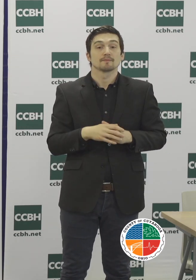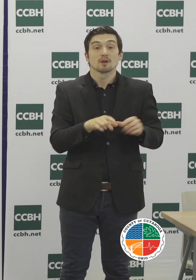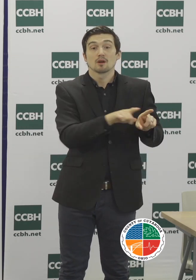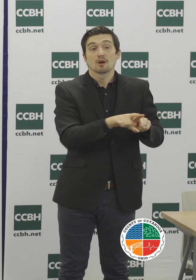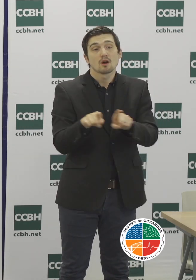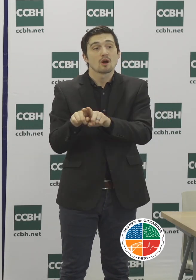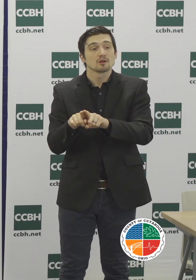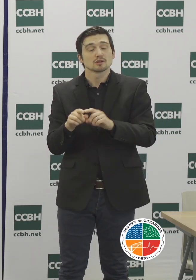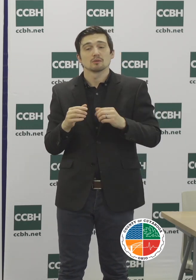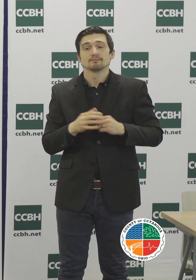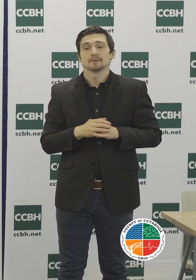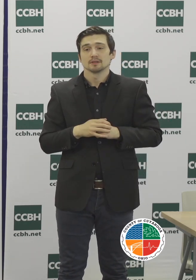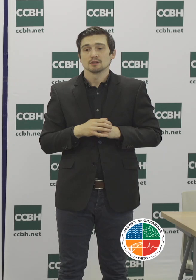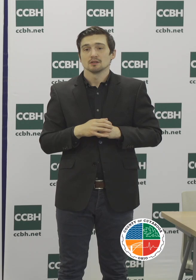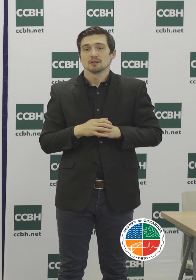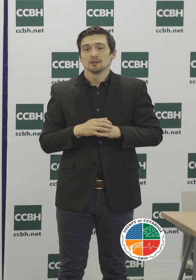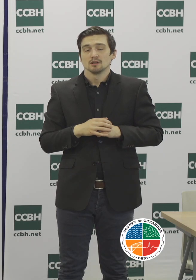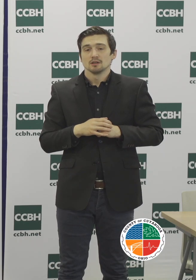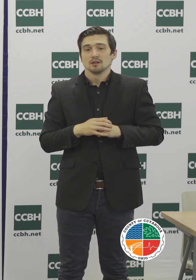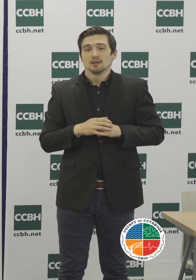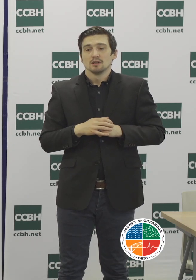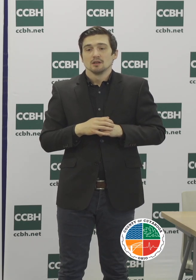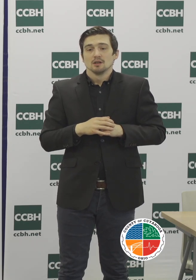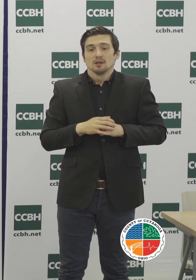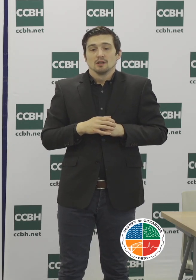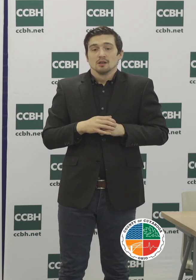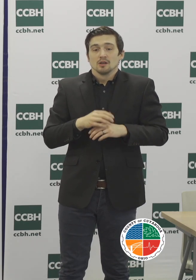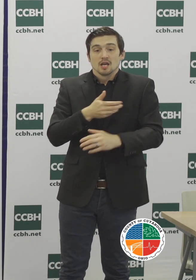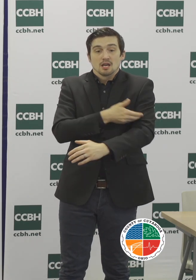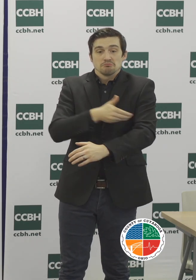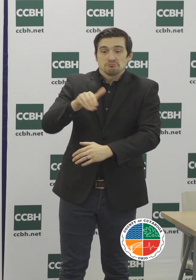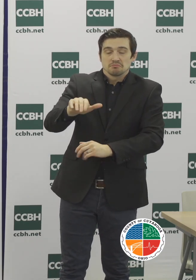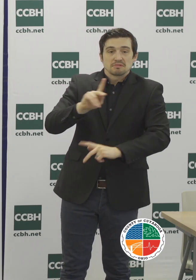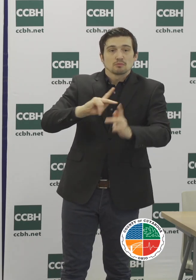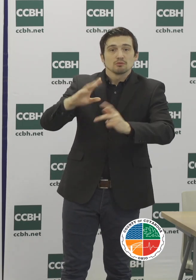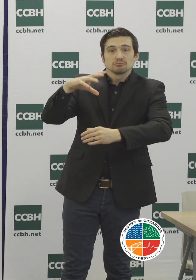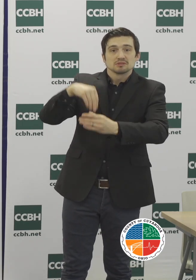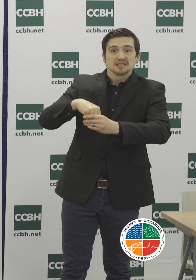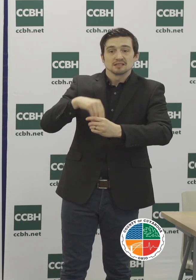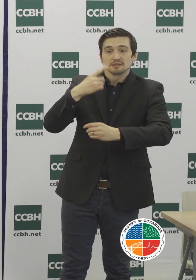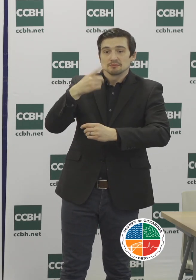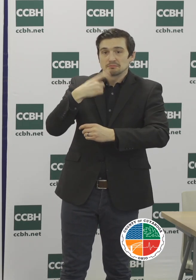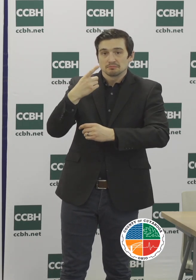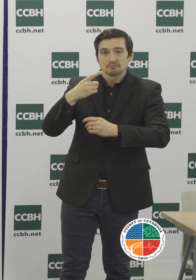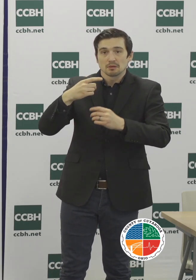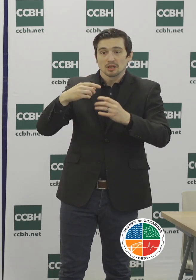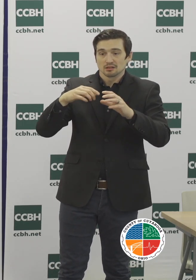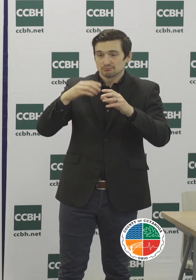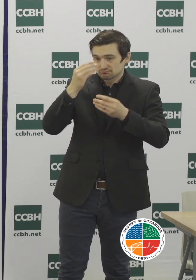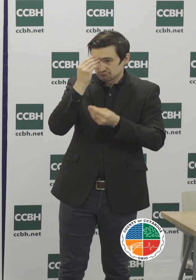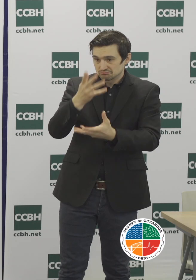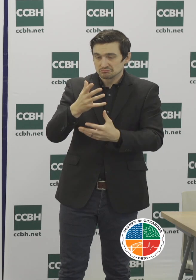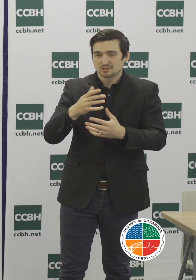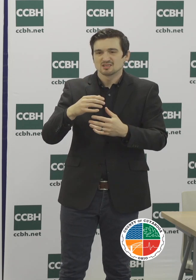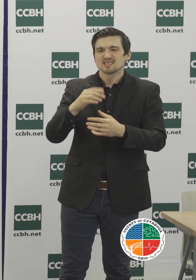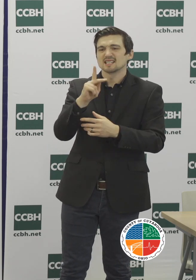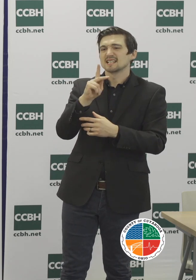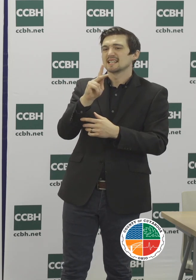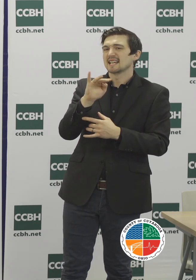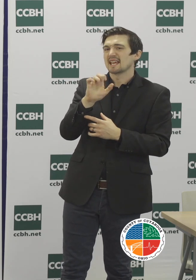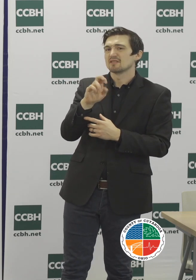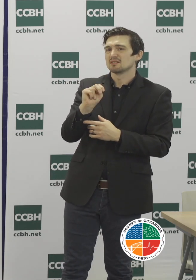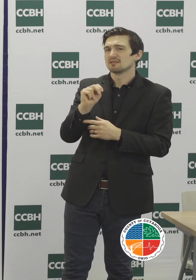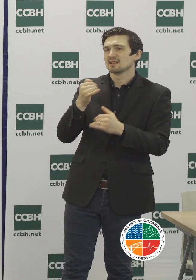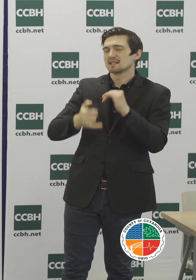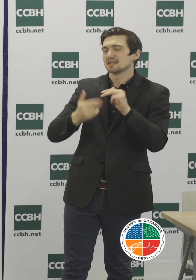test our staff that were working out in the field through the resources through the Emergency Operations Center. Kevin Fries has supported us there, and